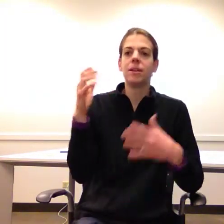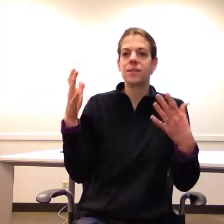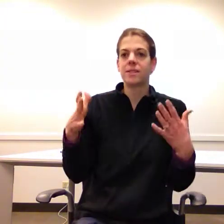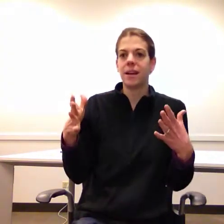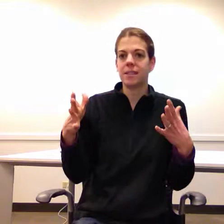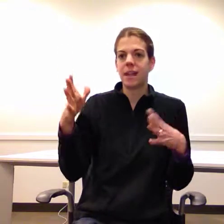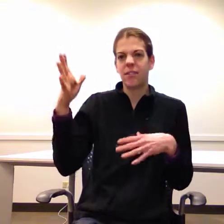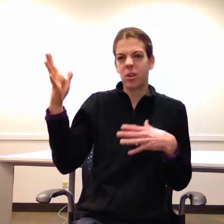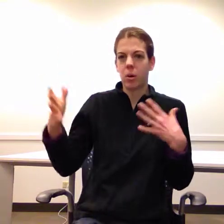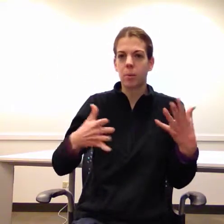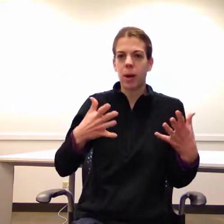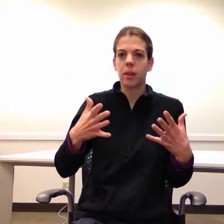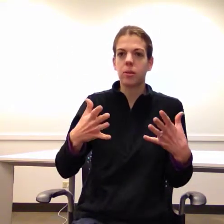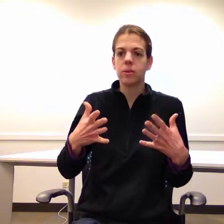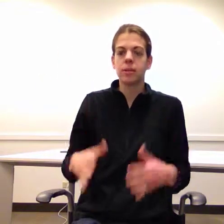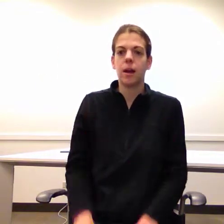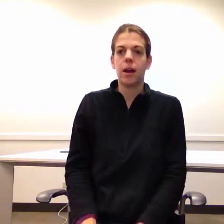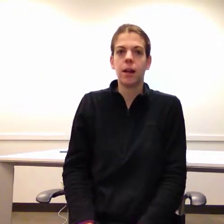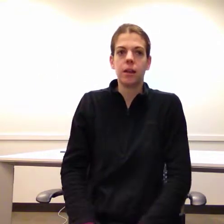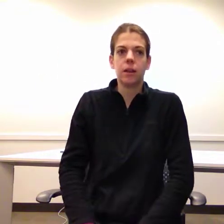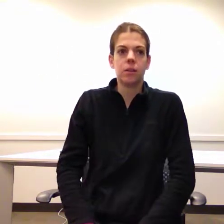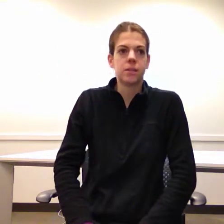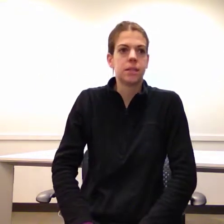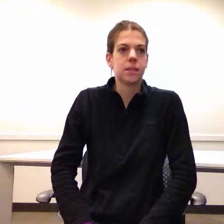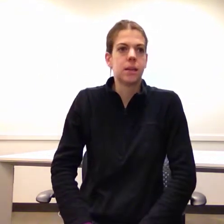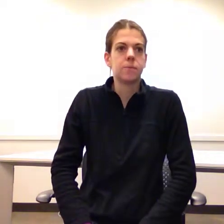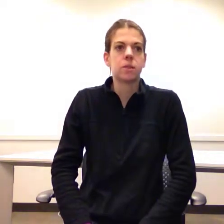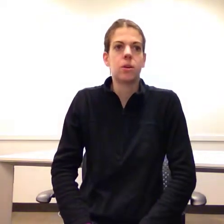of the signs kind of incorporate those into them. So,